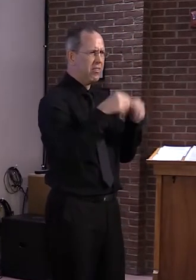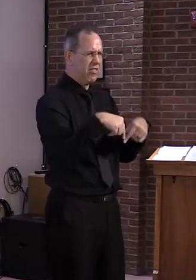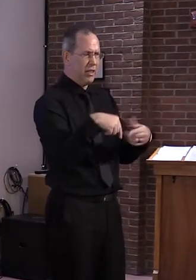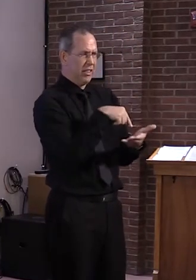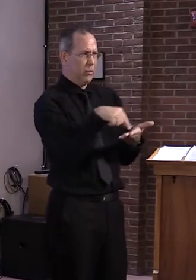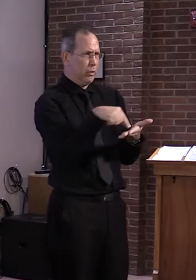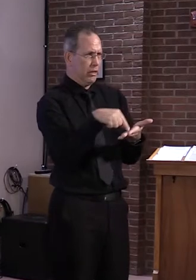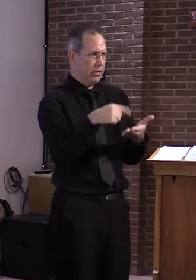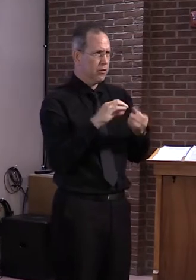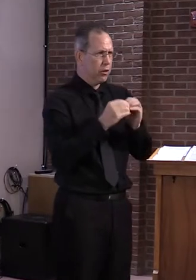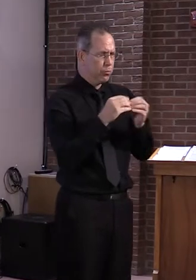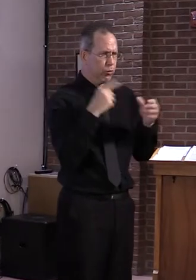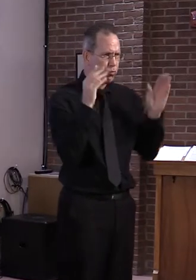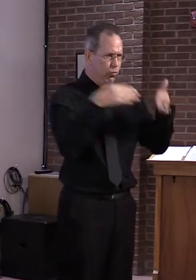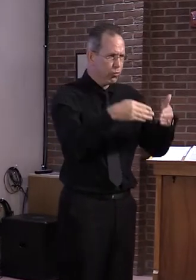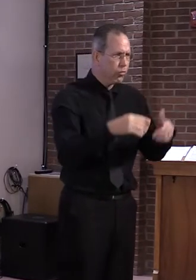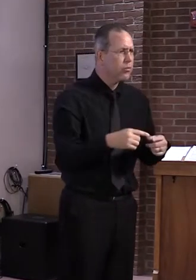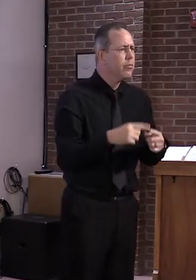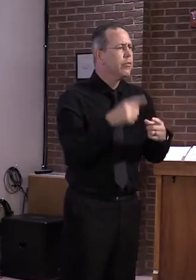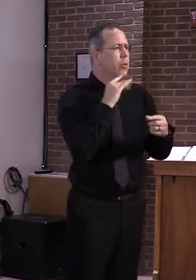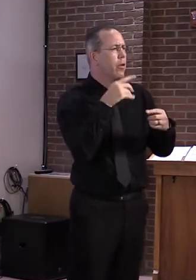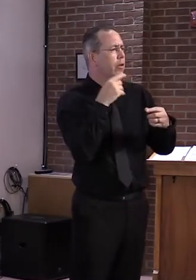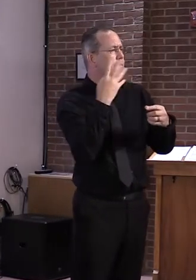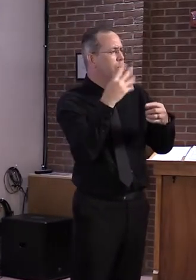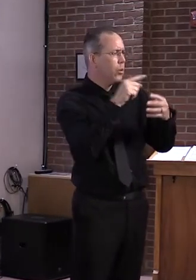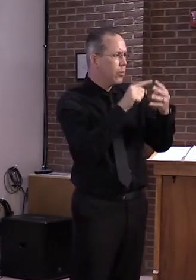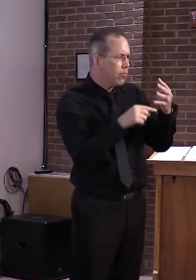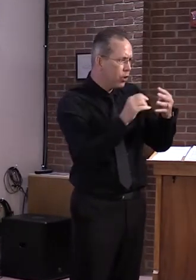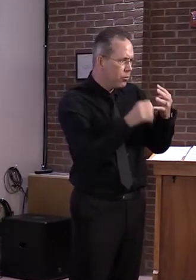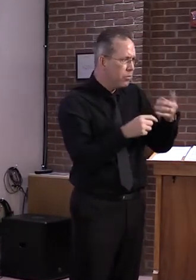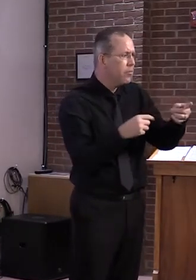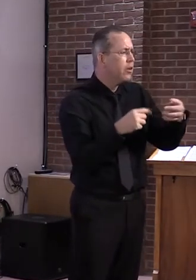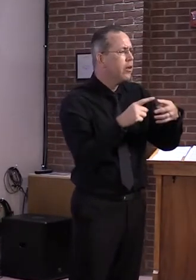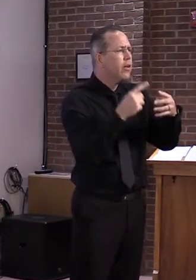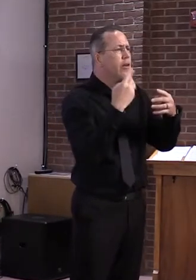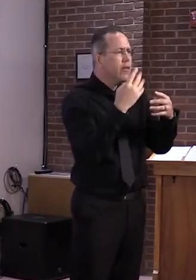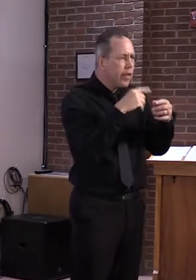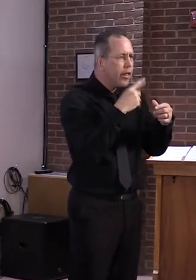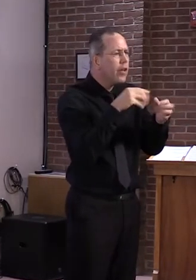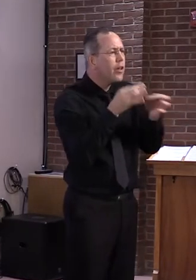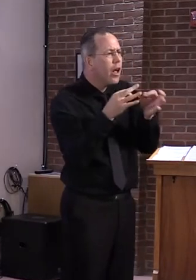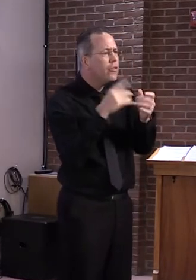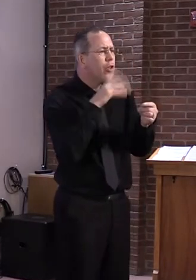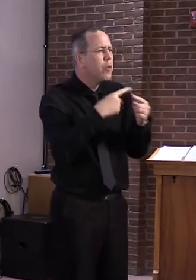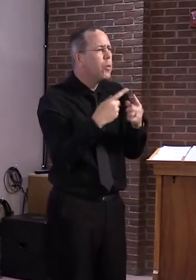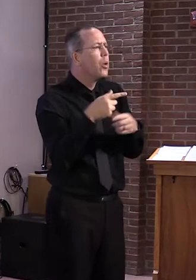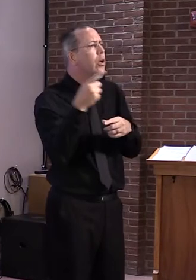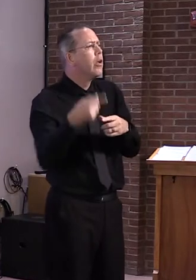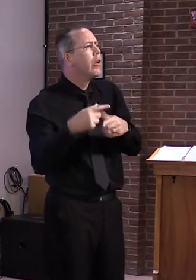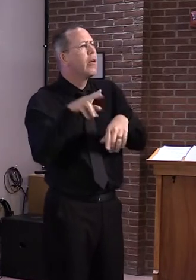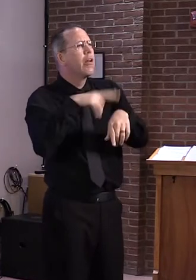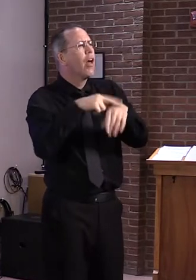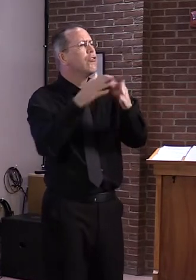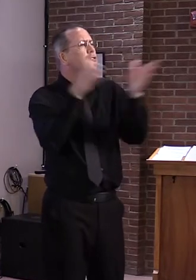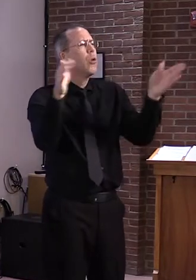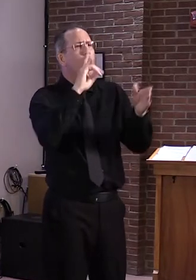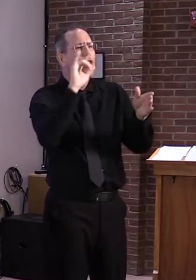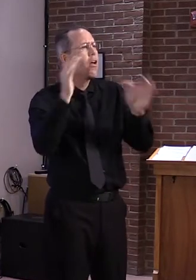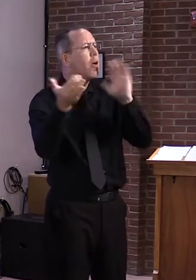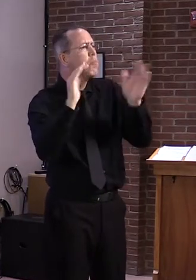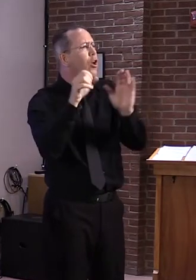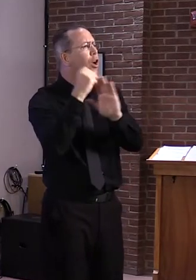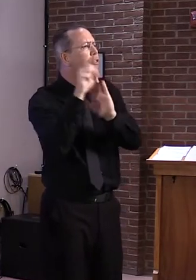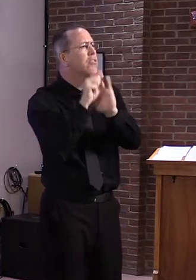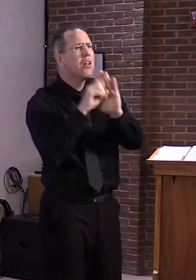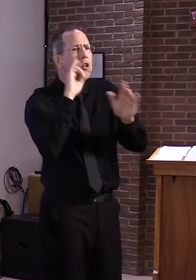discuss how our four reopening metrics are faring. And then finish by discussing national and regional trends, and as the governor alluded to, how these